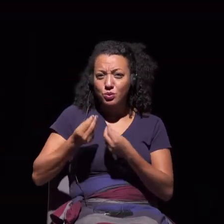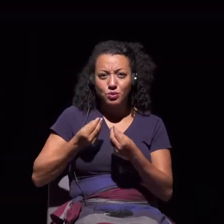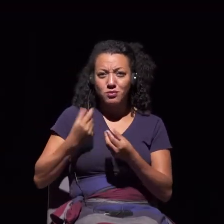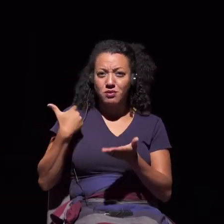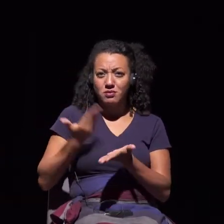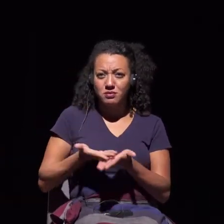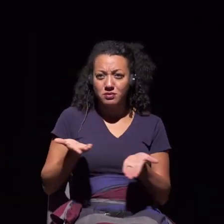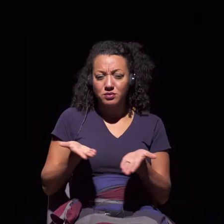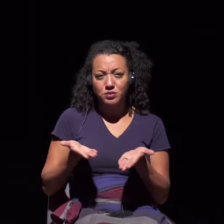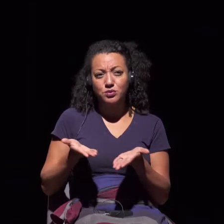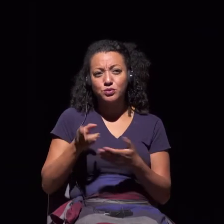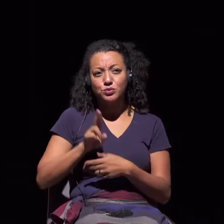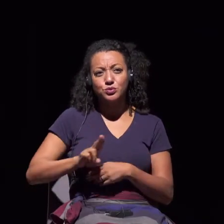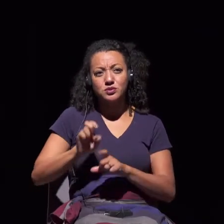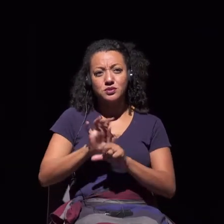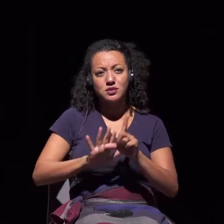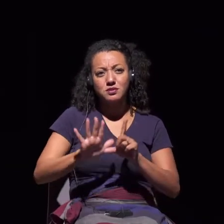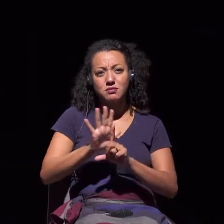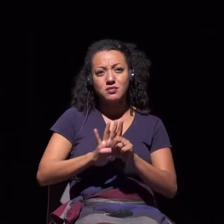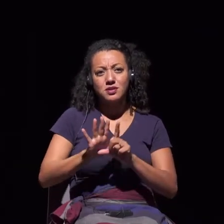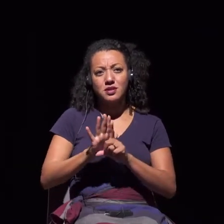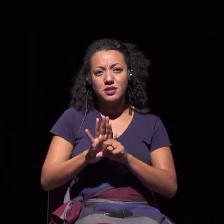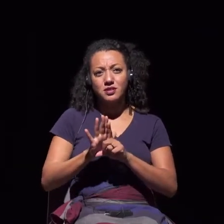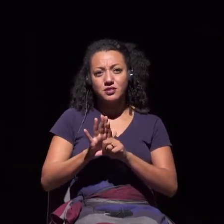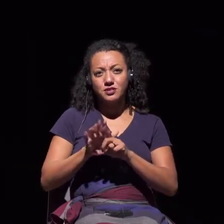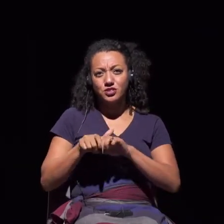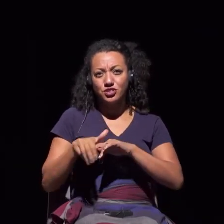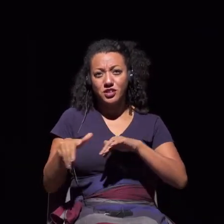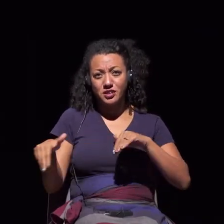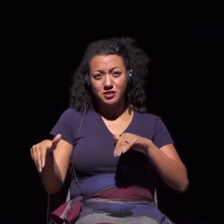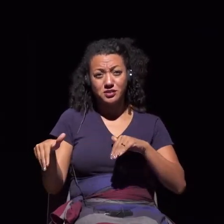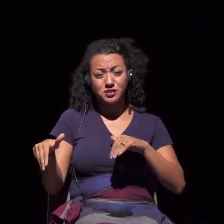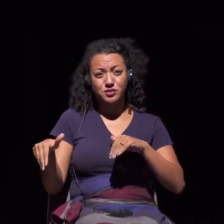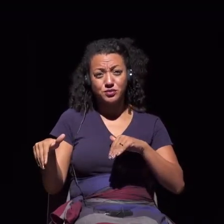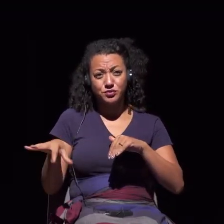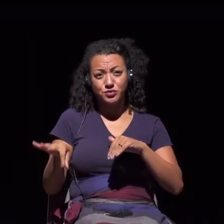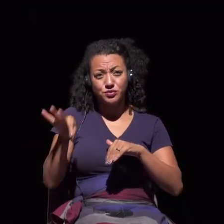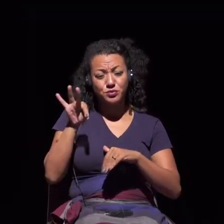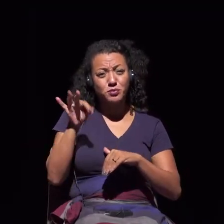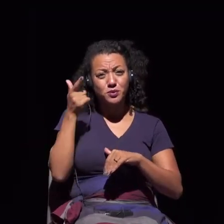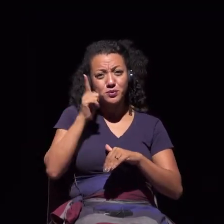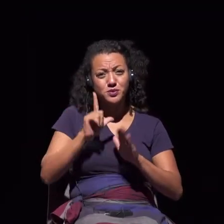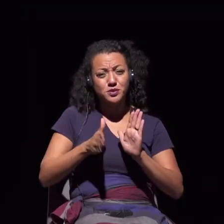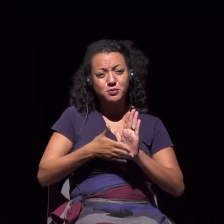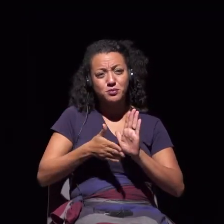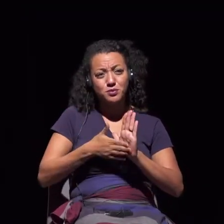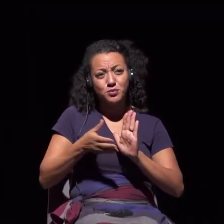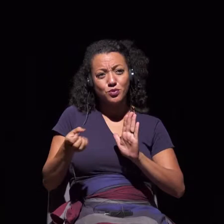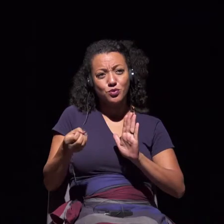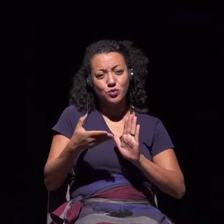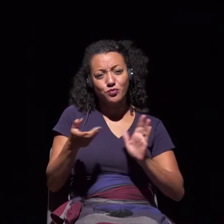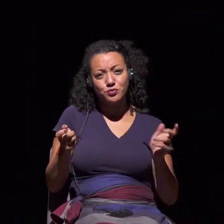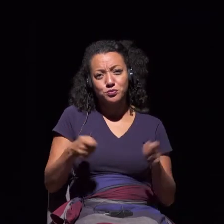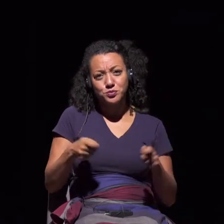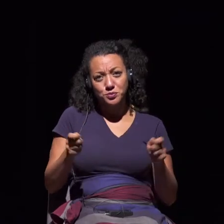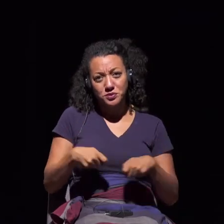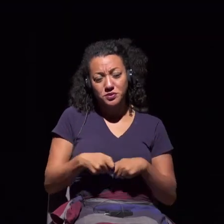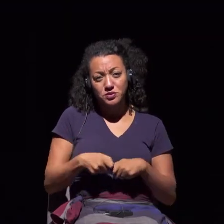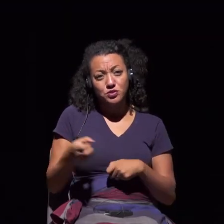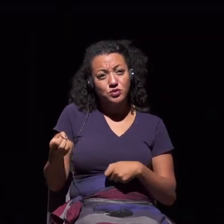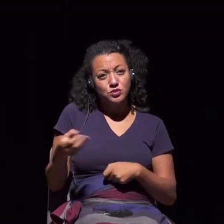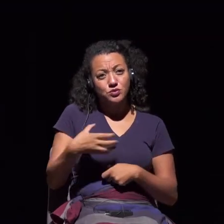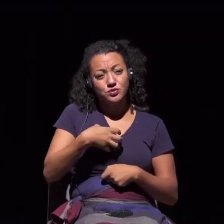to start to put forward new possibilities or new propositions for the way that race and gender